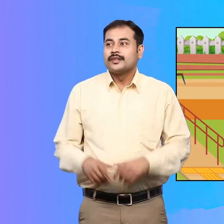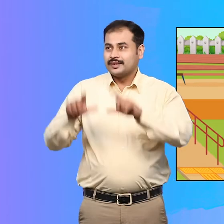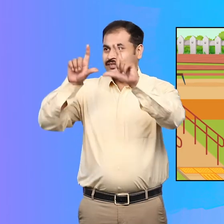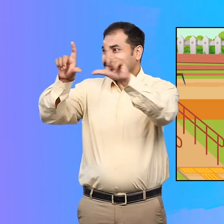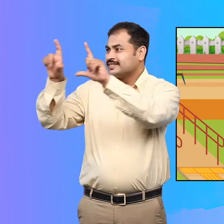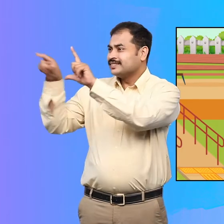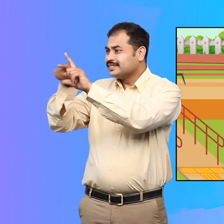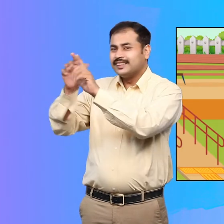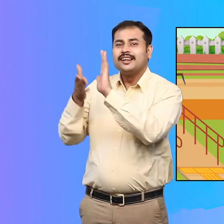Braille signboard,